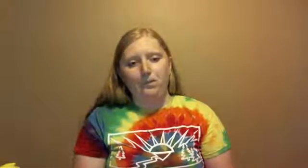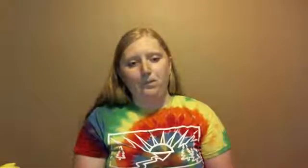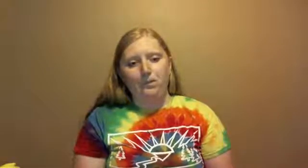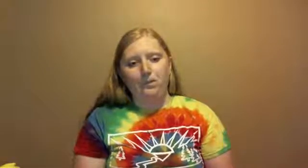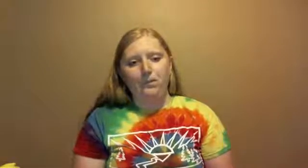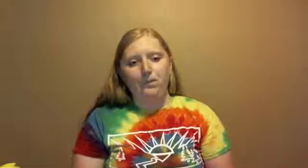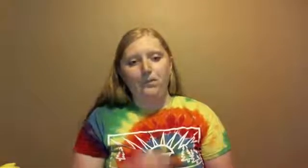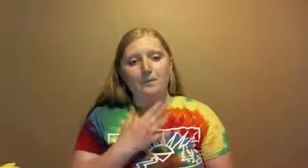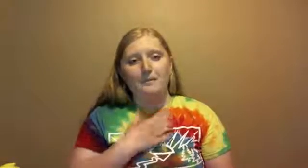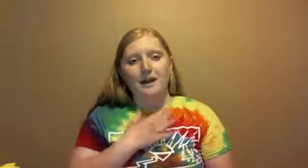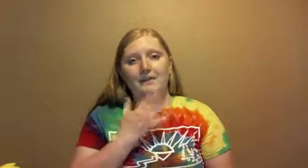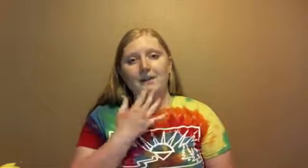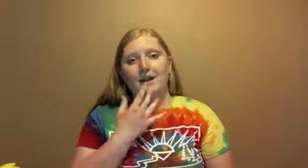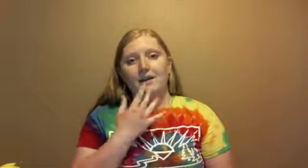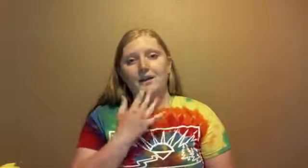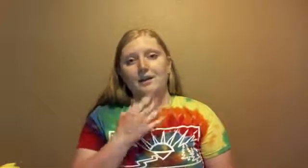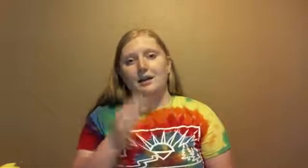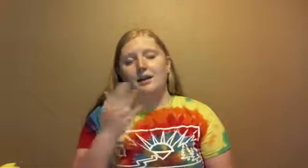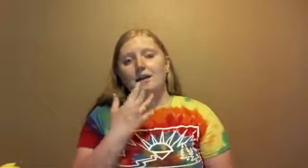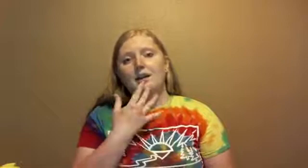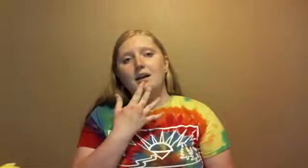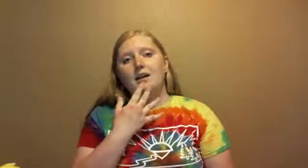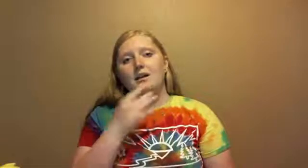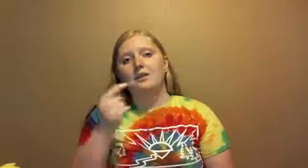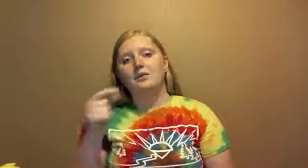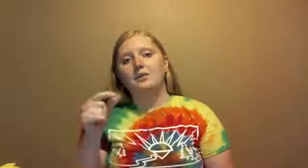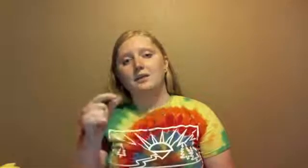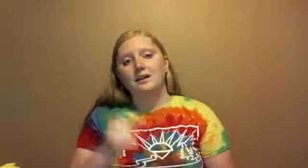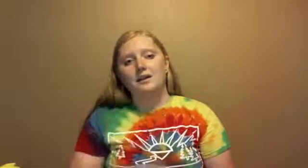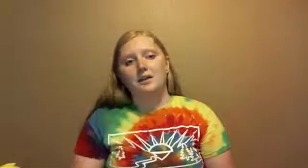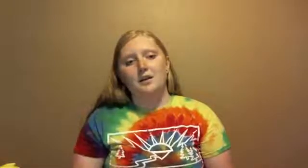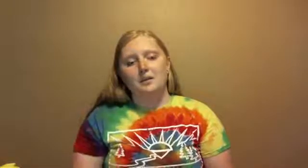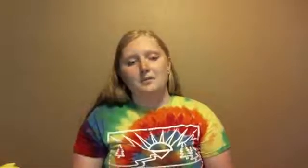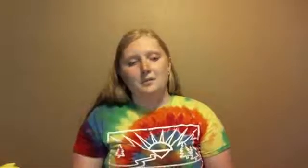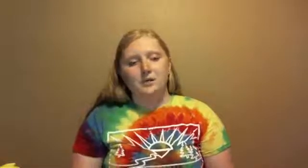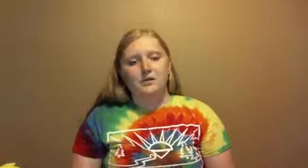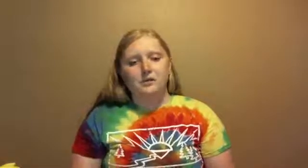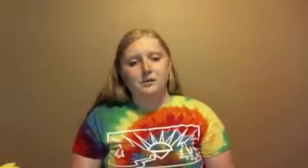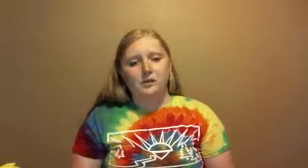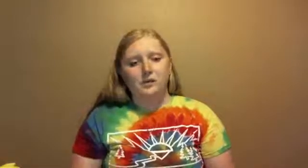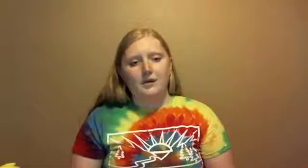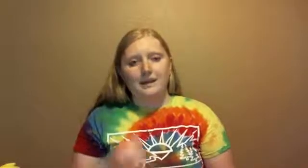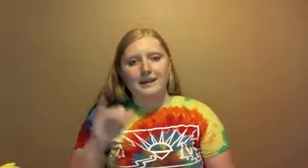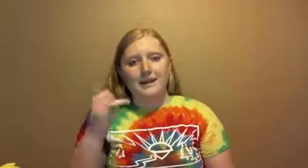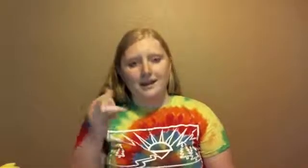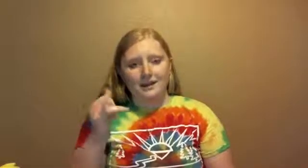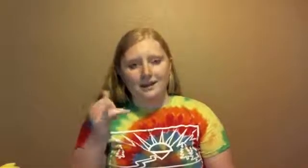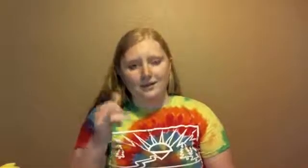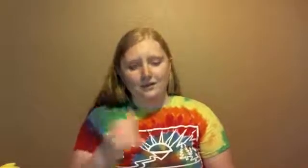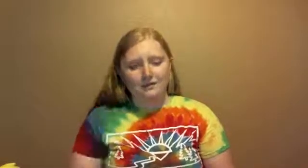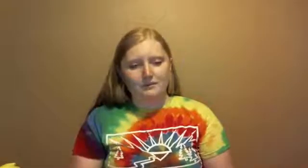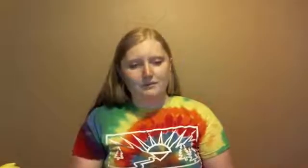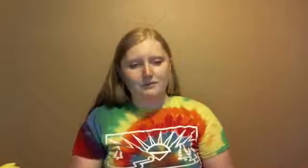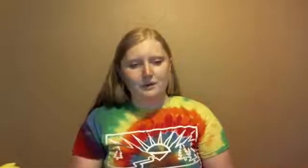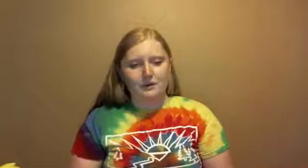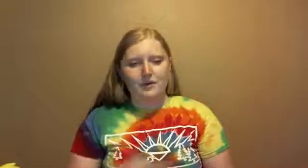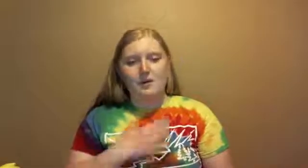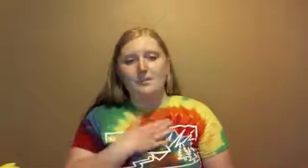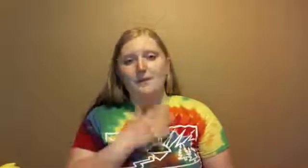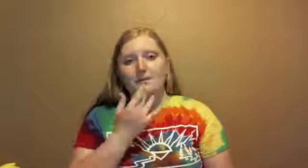favorite color's green. My I like favorite green. color I is like green. green. Yellow. Yellow. My favorite color's